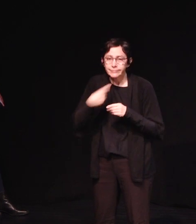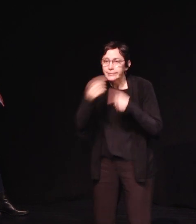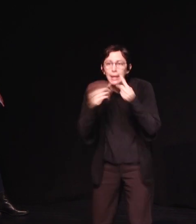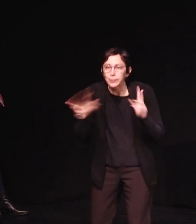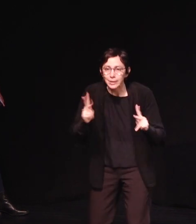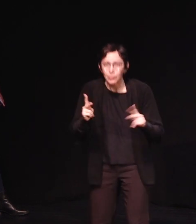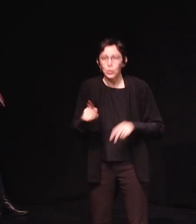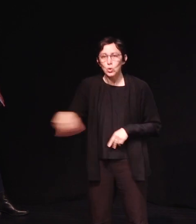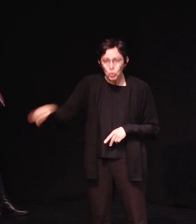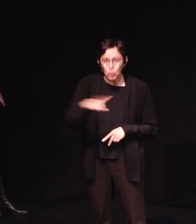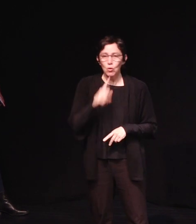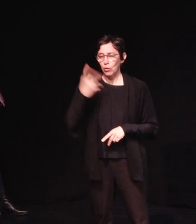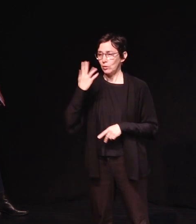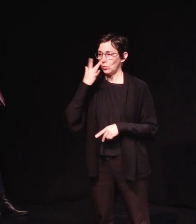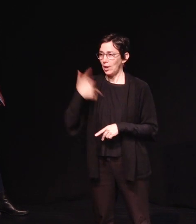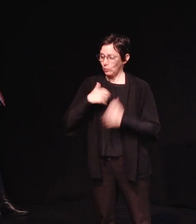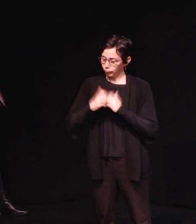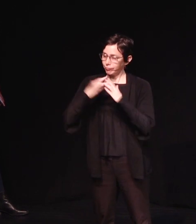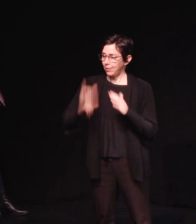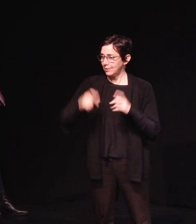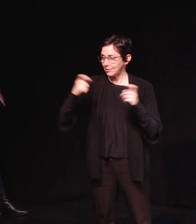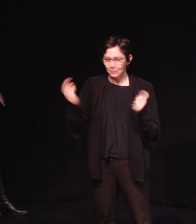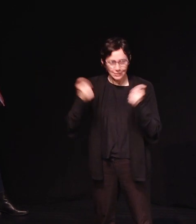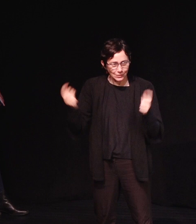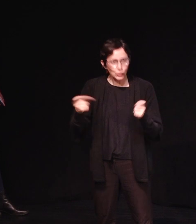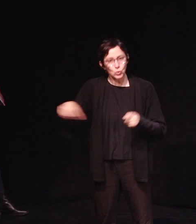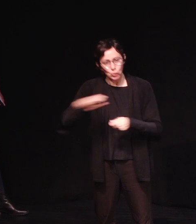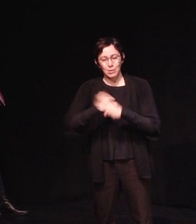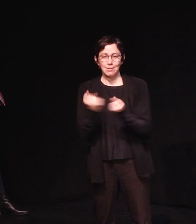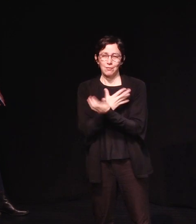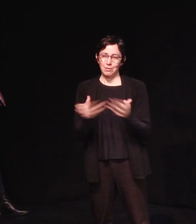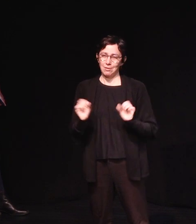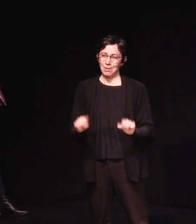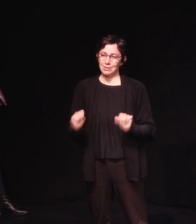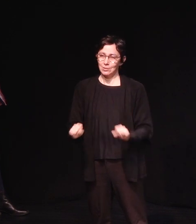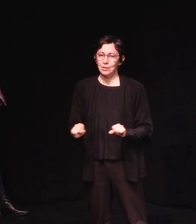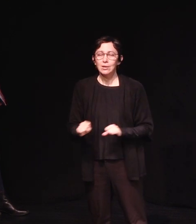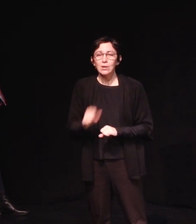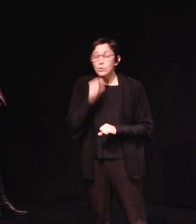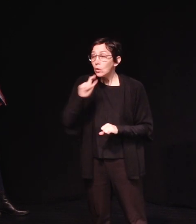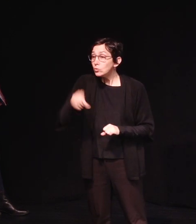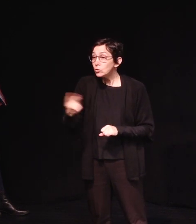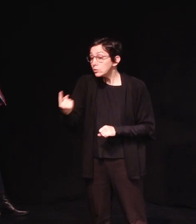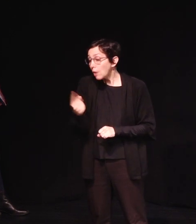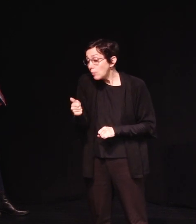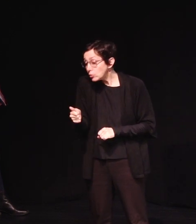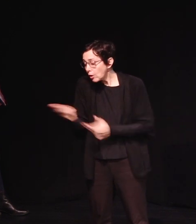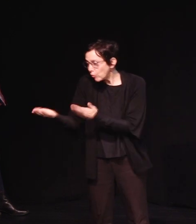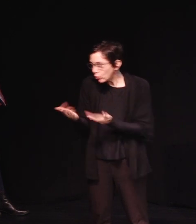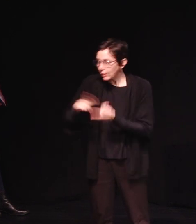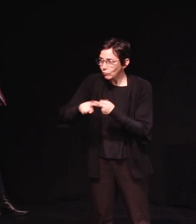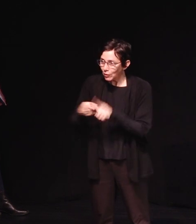this festival and make it possible. And please, don't just come, bring friends. Tell as many